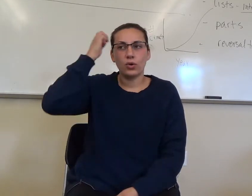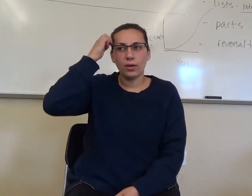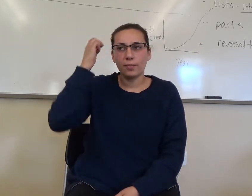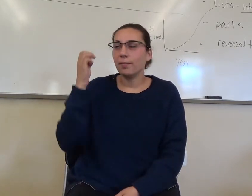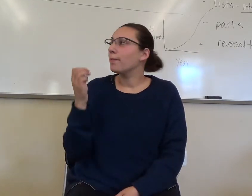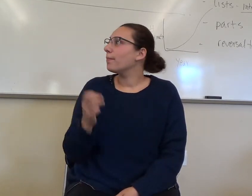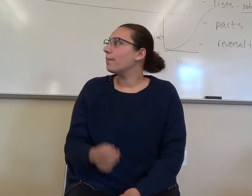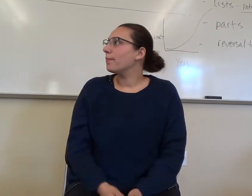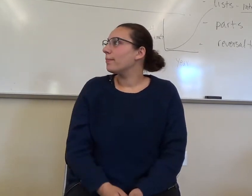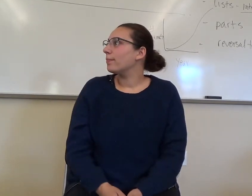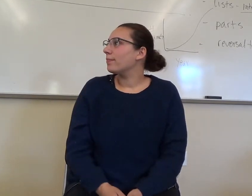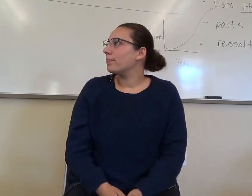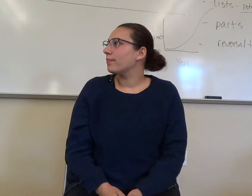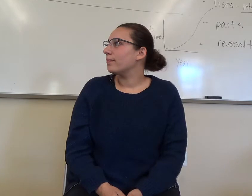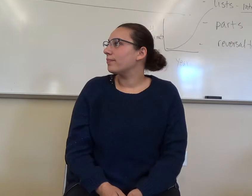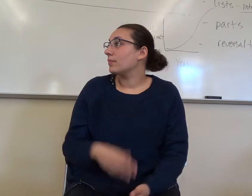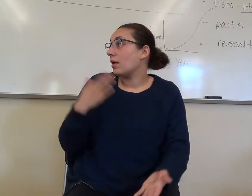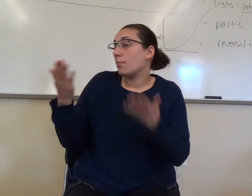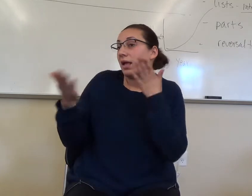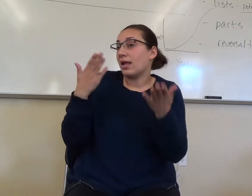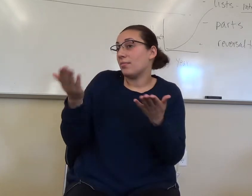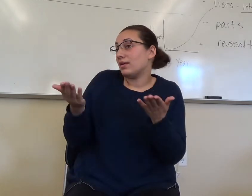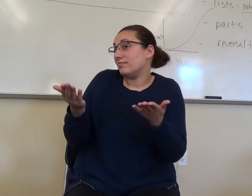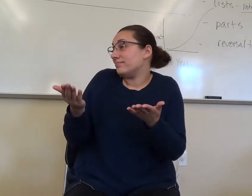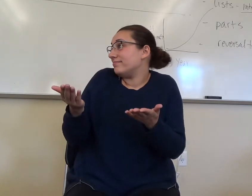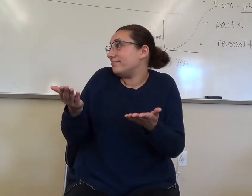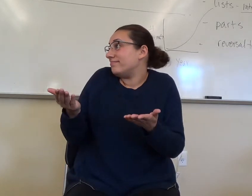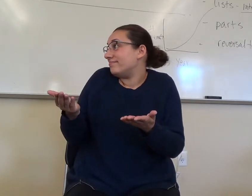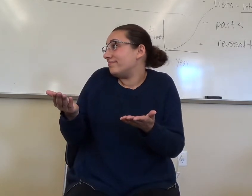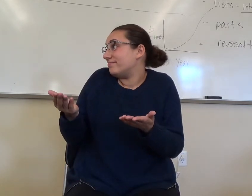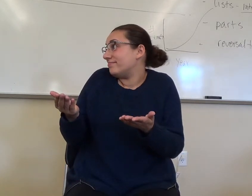even narrow this, you could even do this.